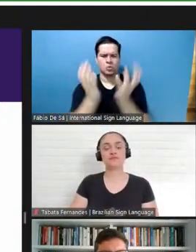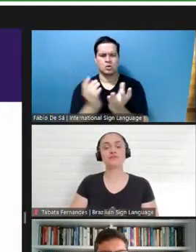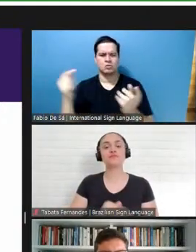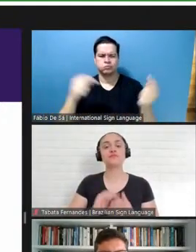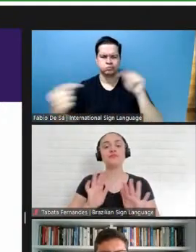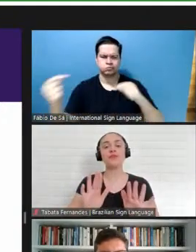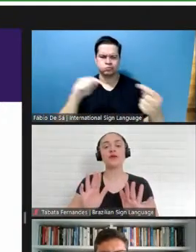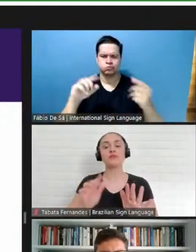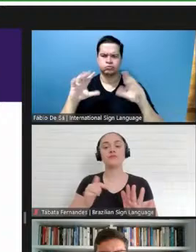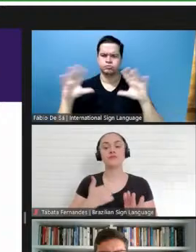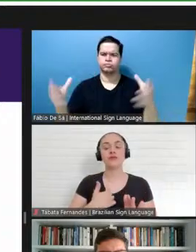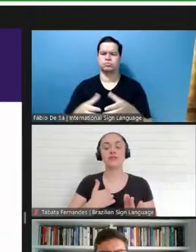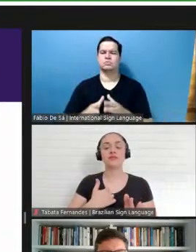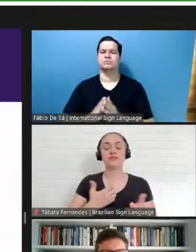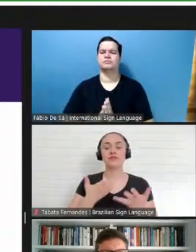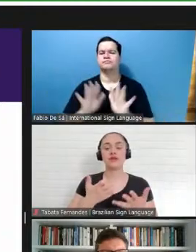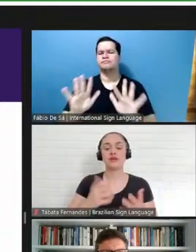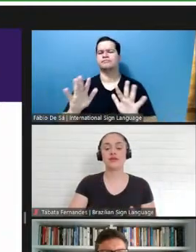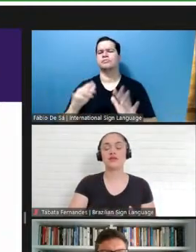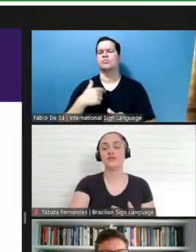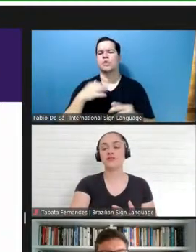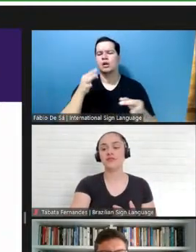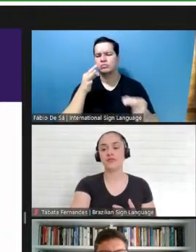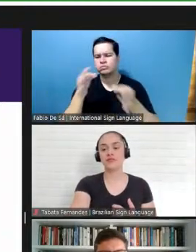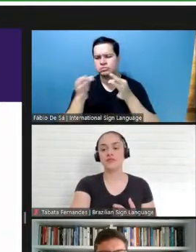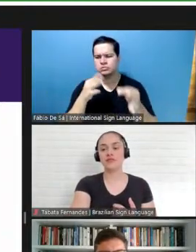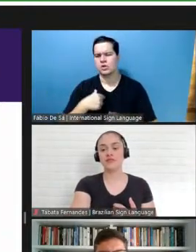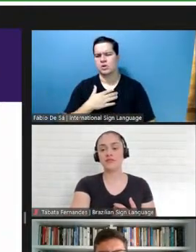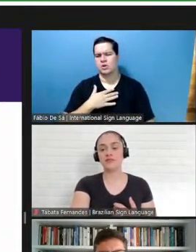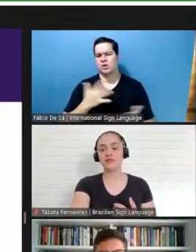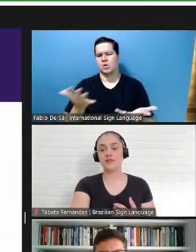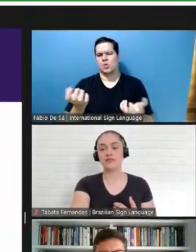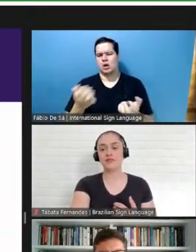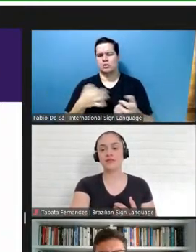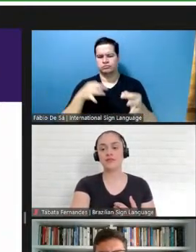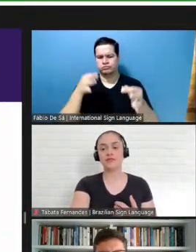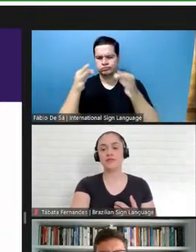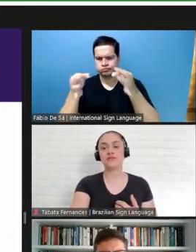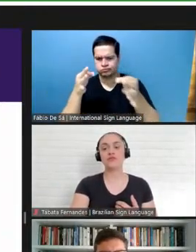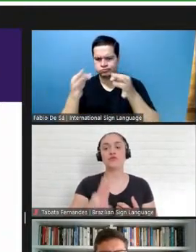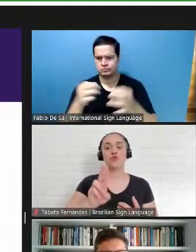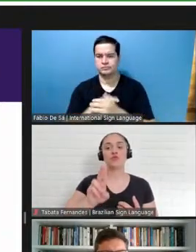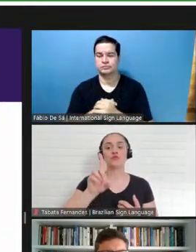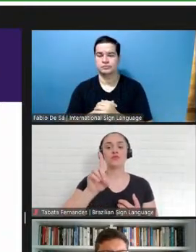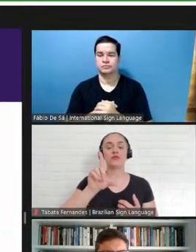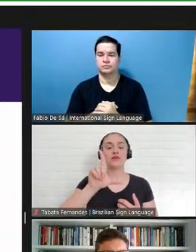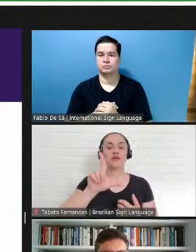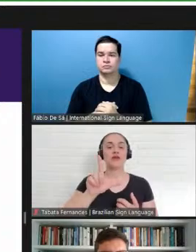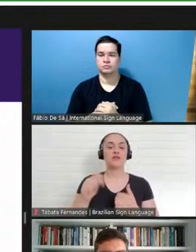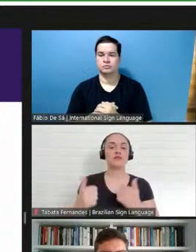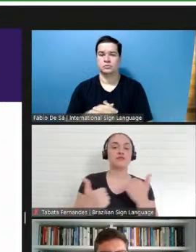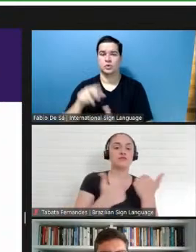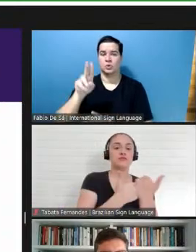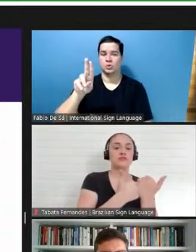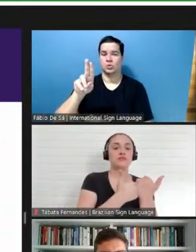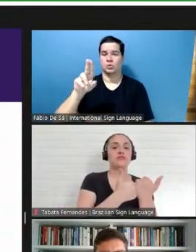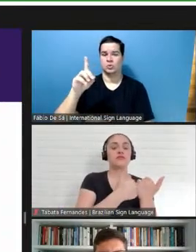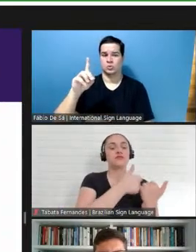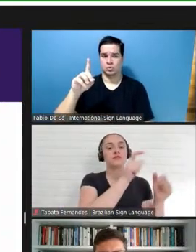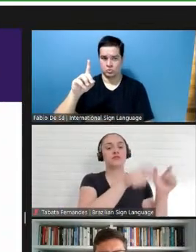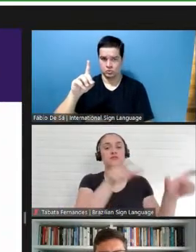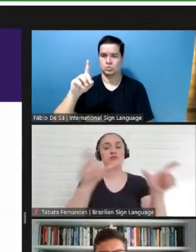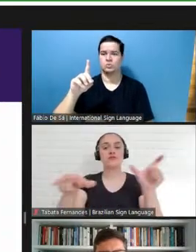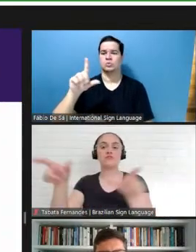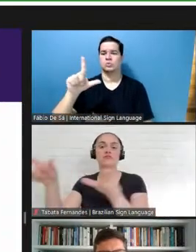the shortest form, UDL supports the design of multiple pathways for learners to the same goal. So